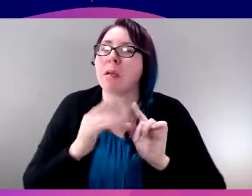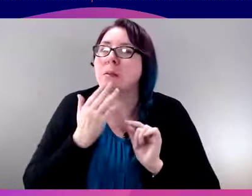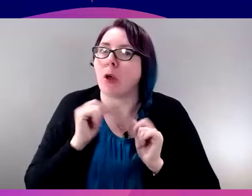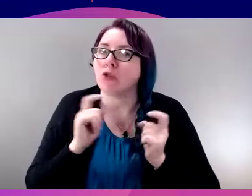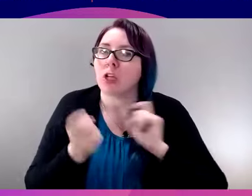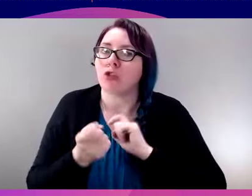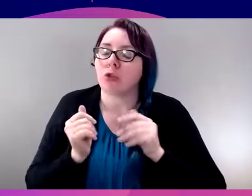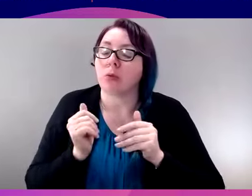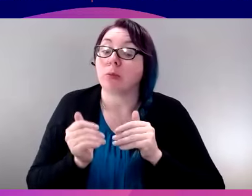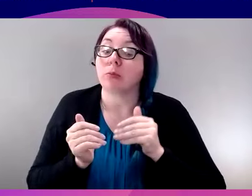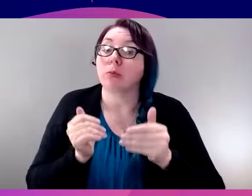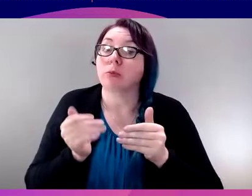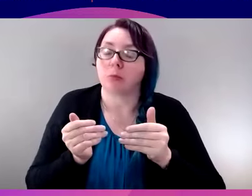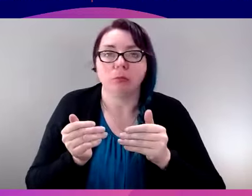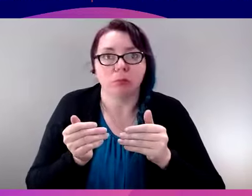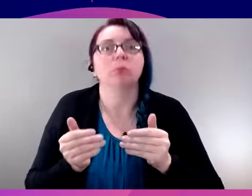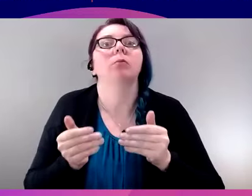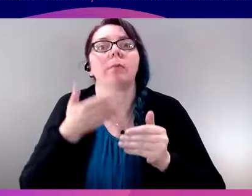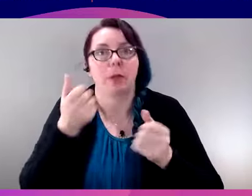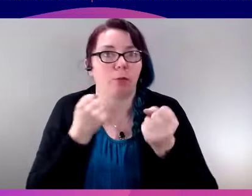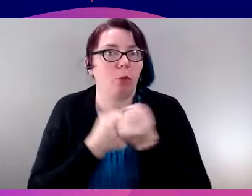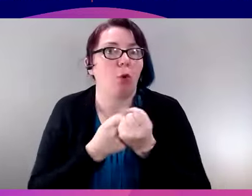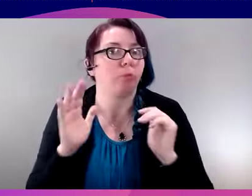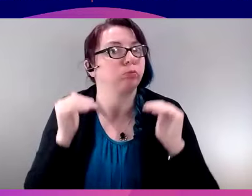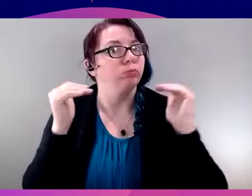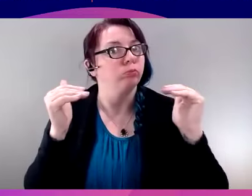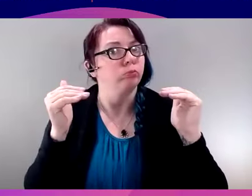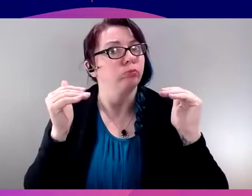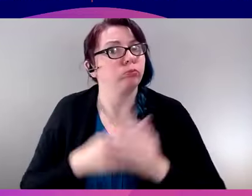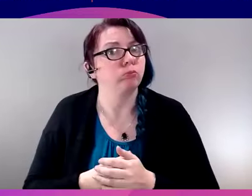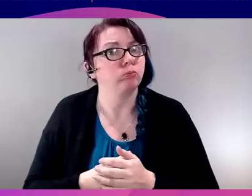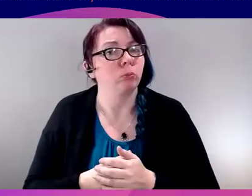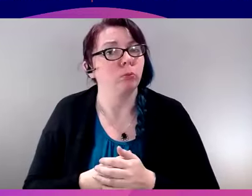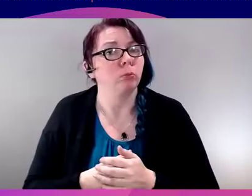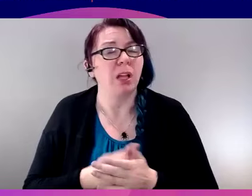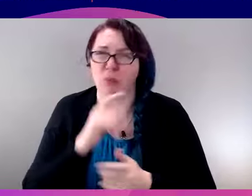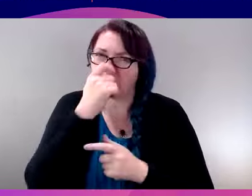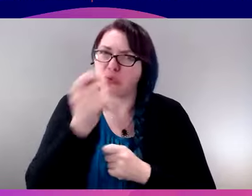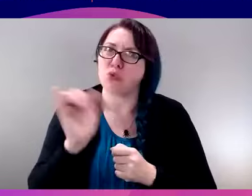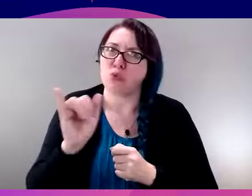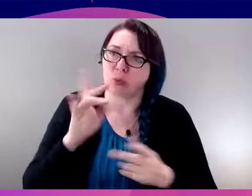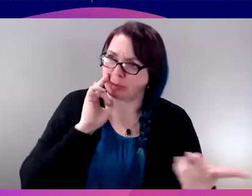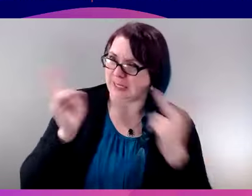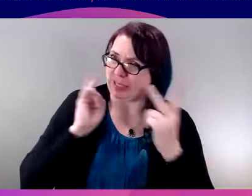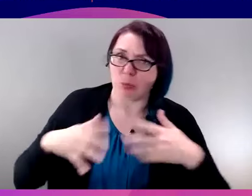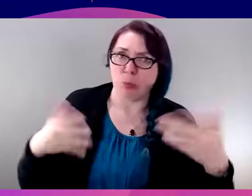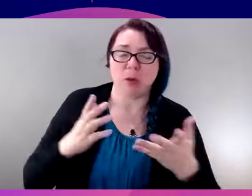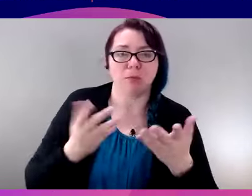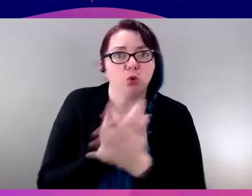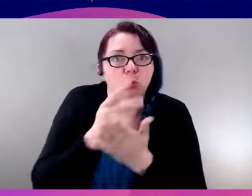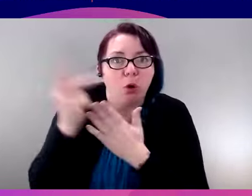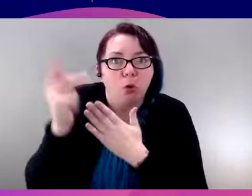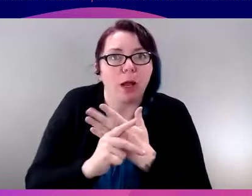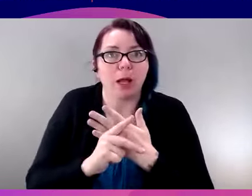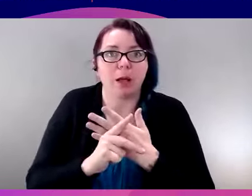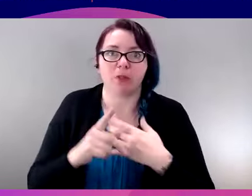better support survivors with animals, which in many cases led to innovative programs and big, brave ideas.